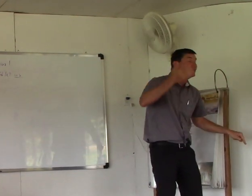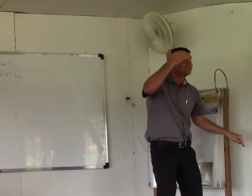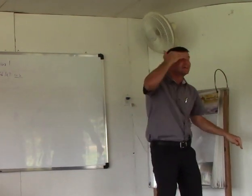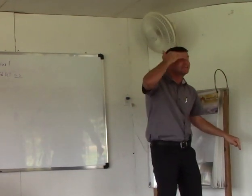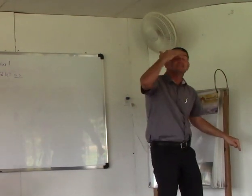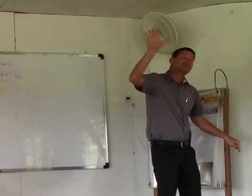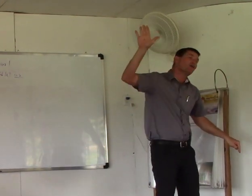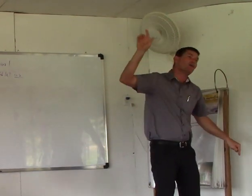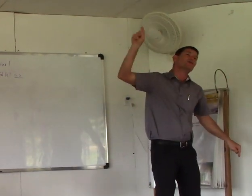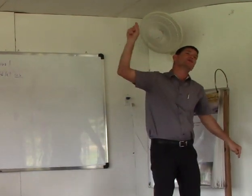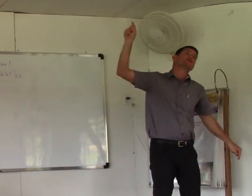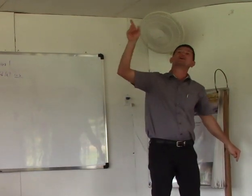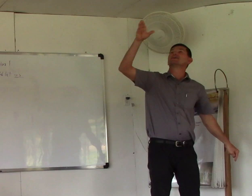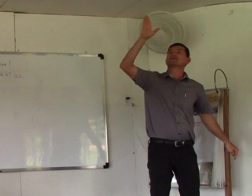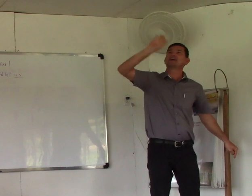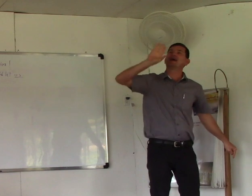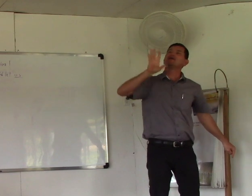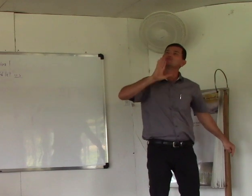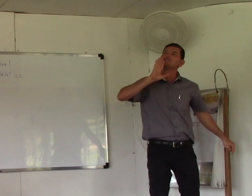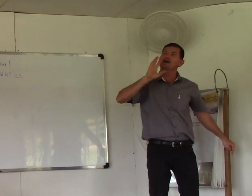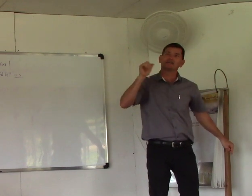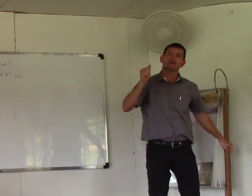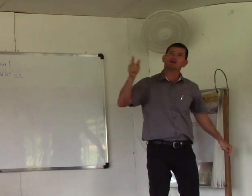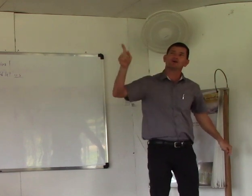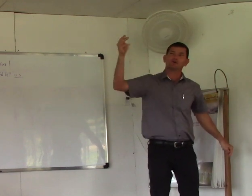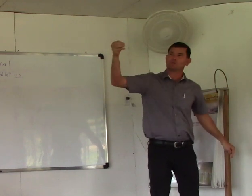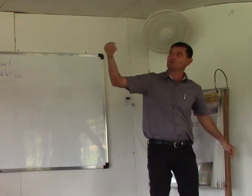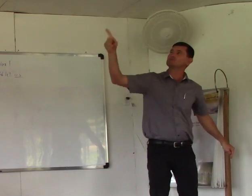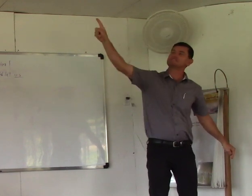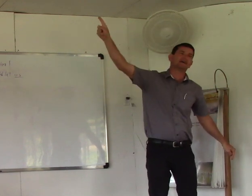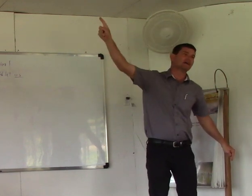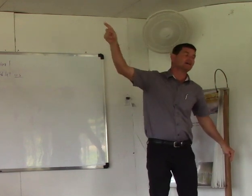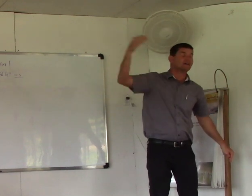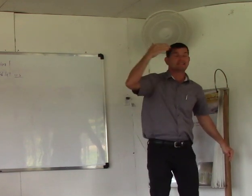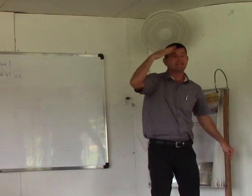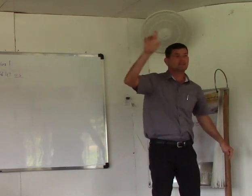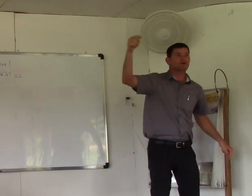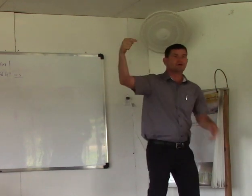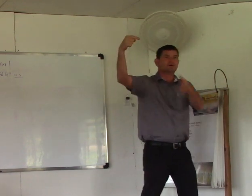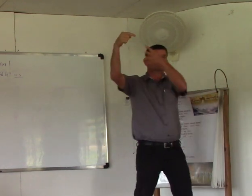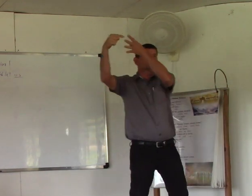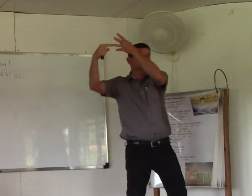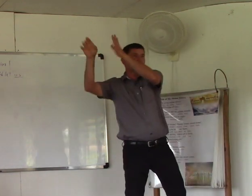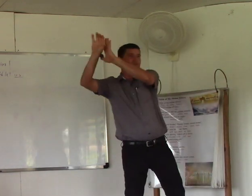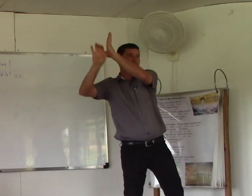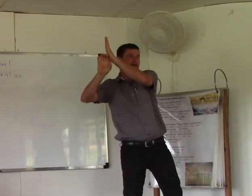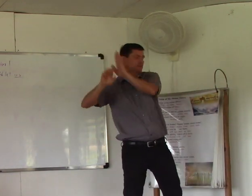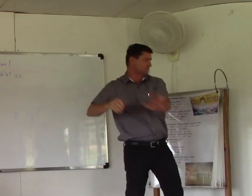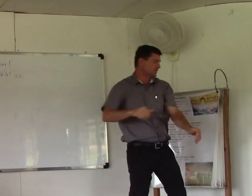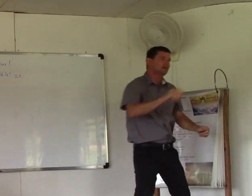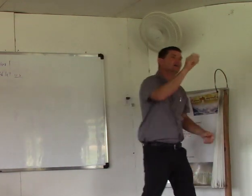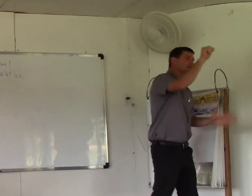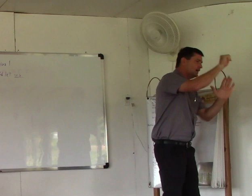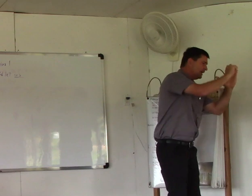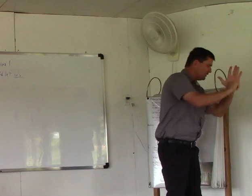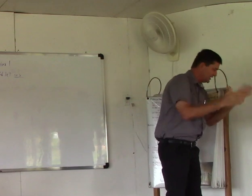they didn't know God was talking with Moses there. He didn't know the commandments. Aaron,